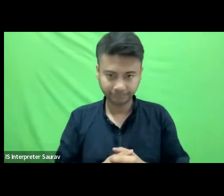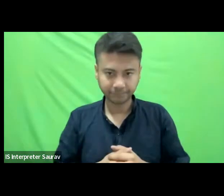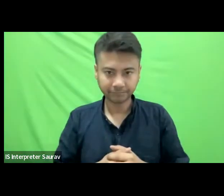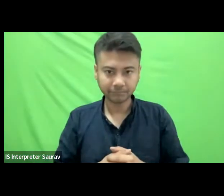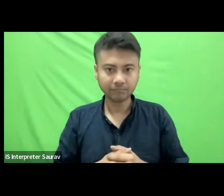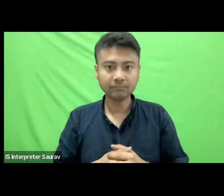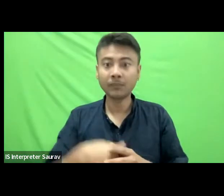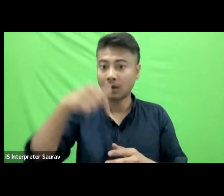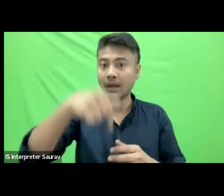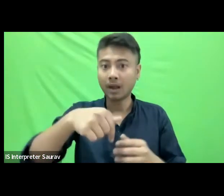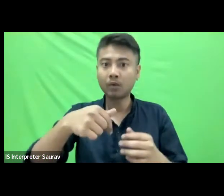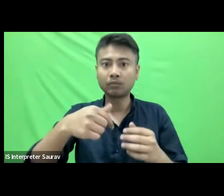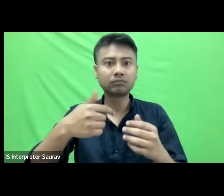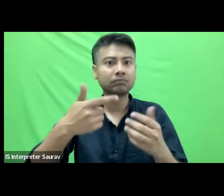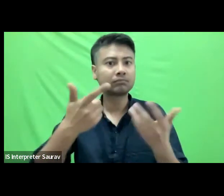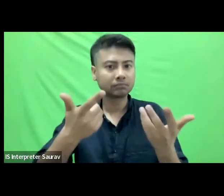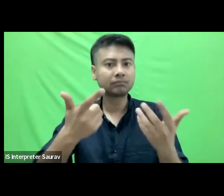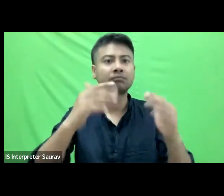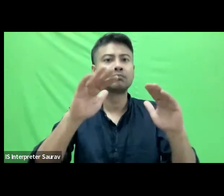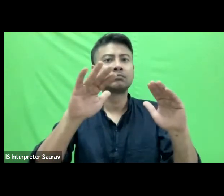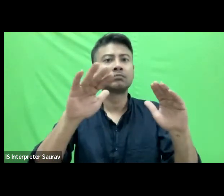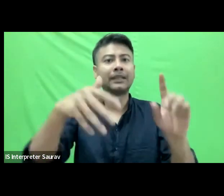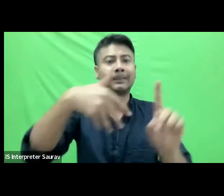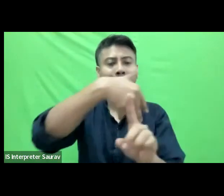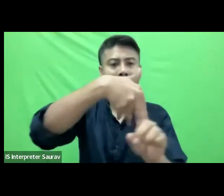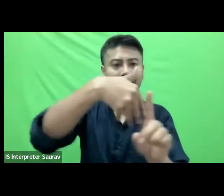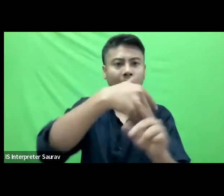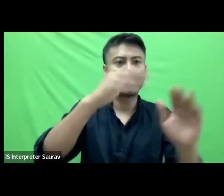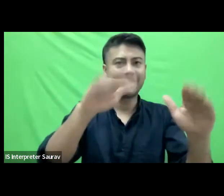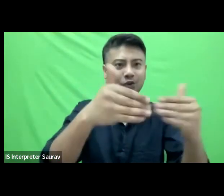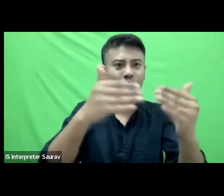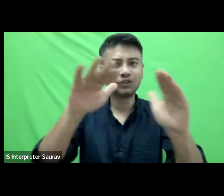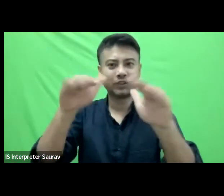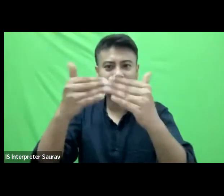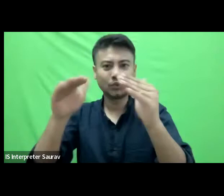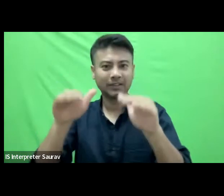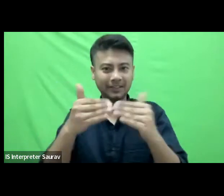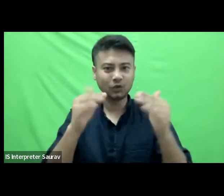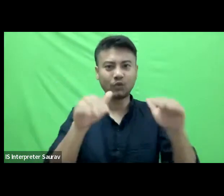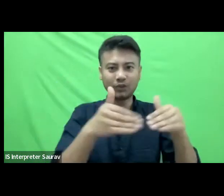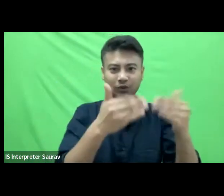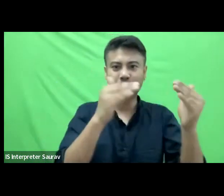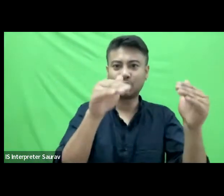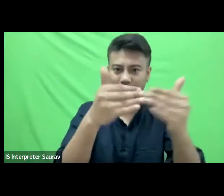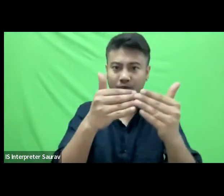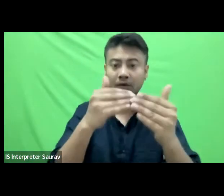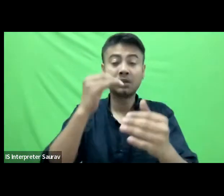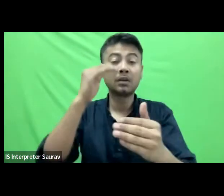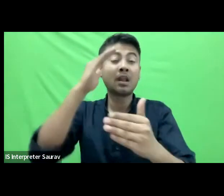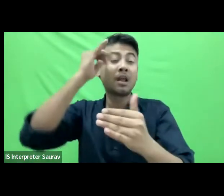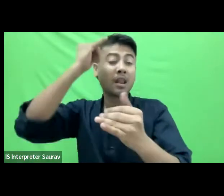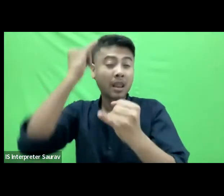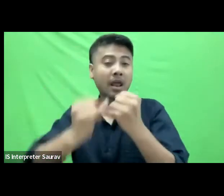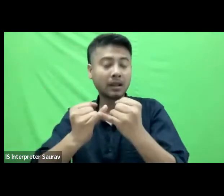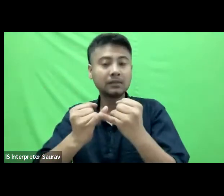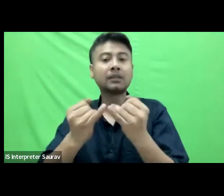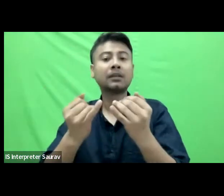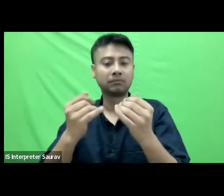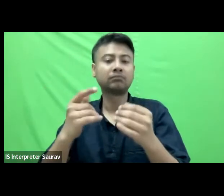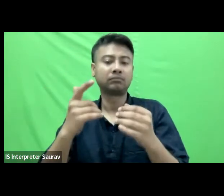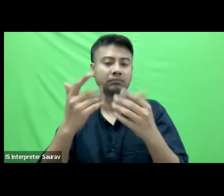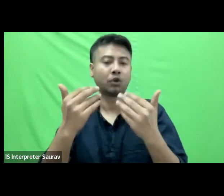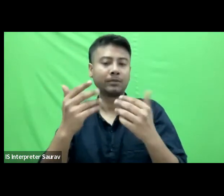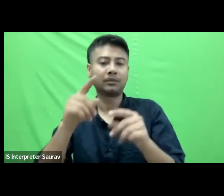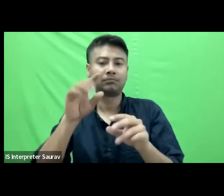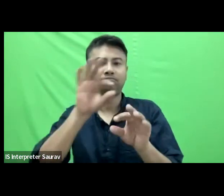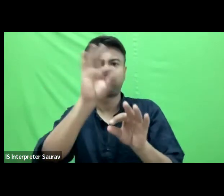time for a Q&A. So as audience members, if you are able to type your